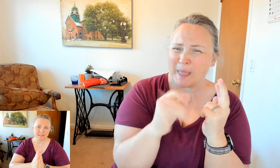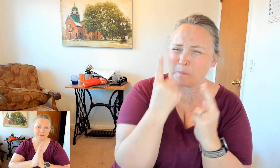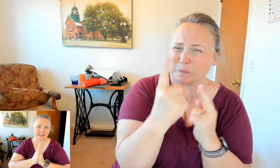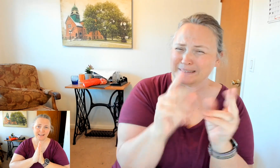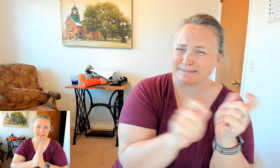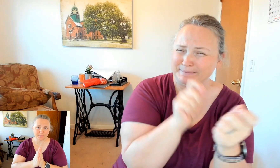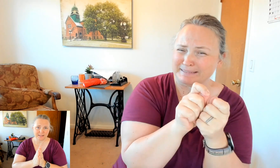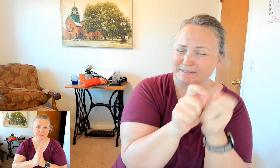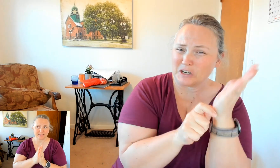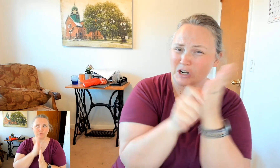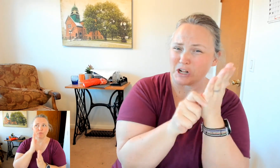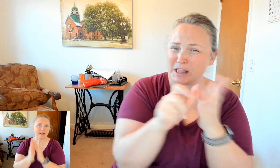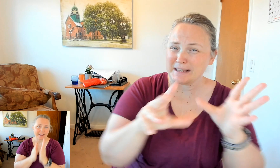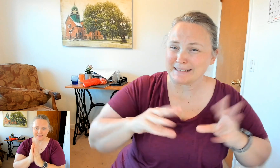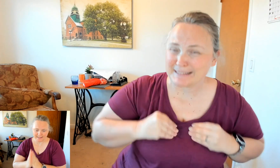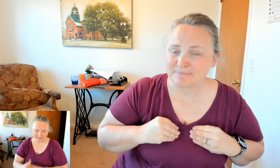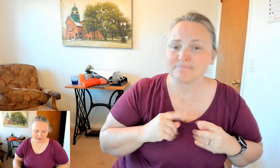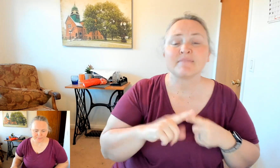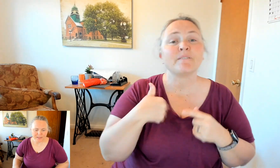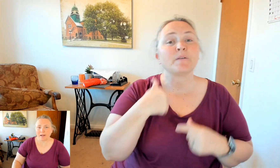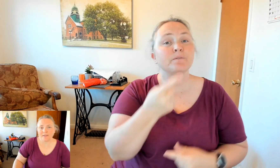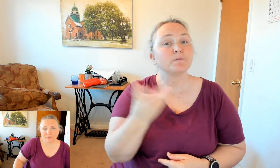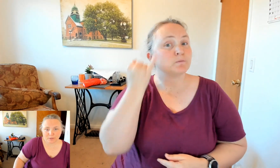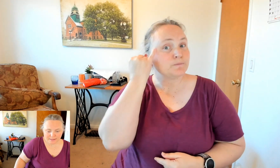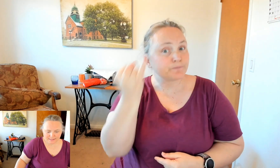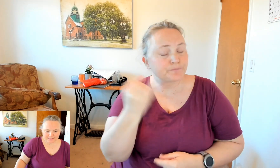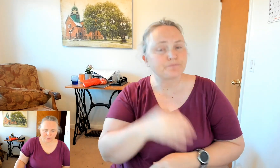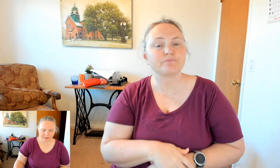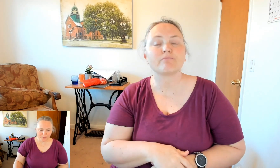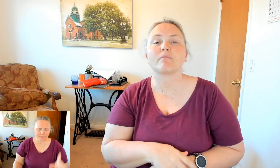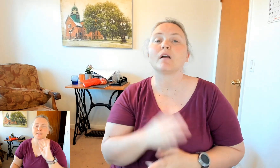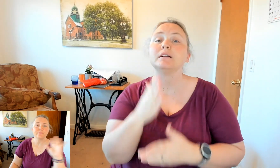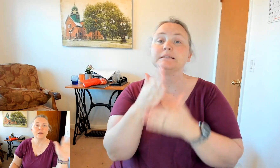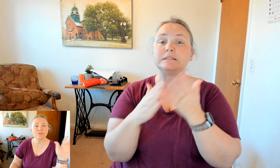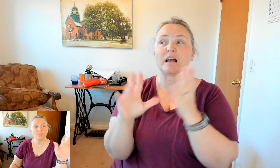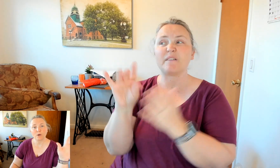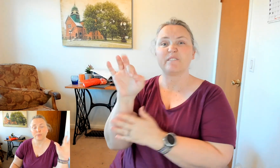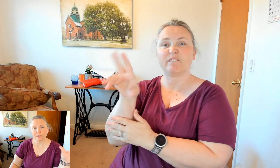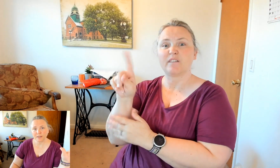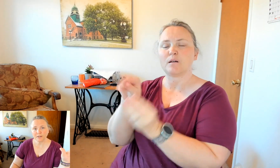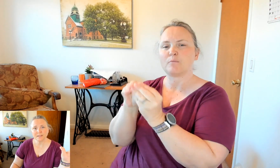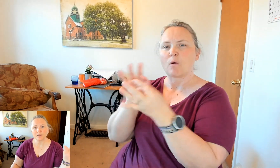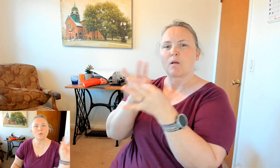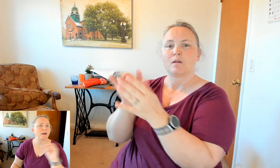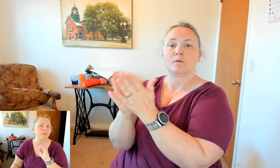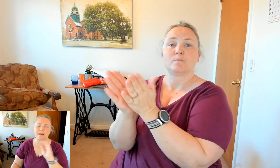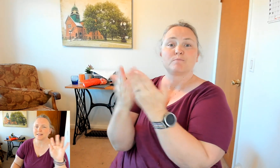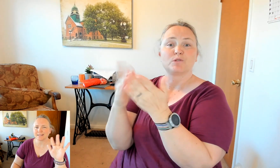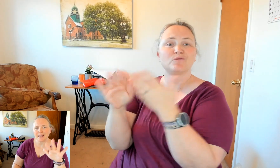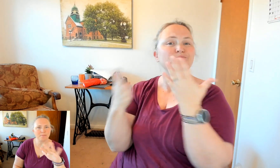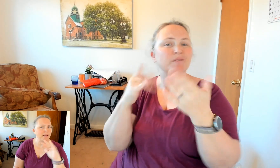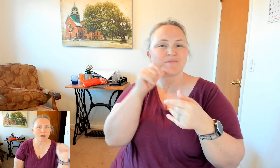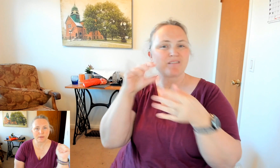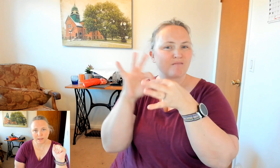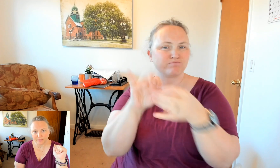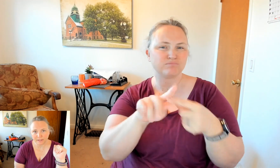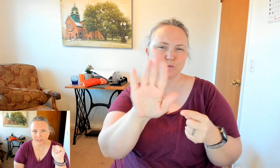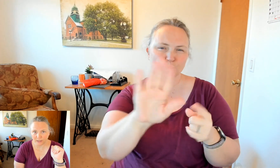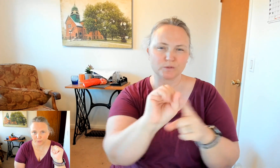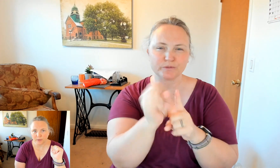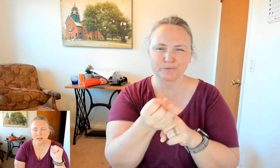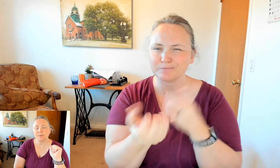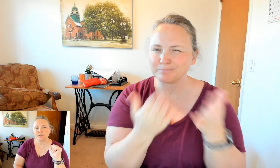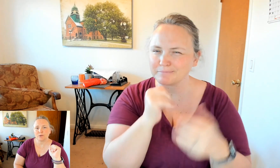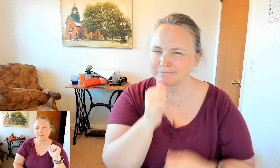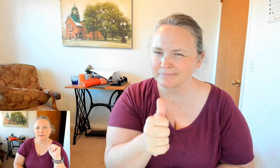one specific acceptance right at the deadline. I have a few ideas. Here we go. Some fields are more book fields, so what I'm about to say may not be relevant